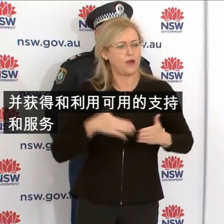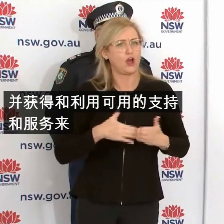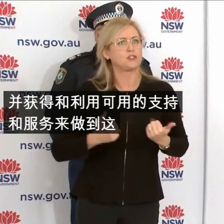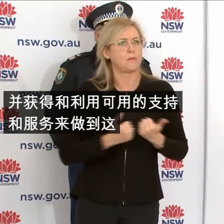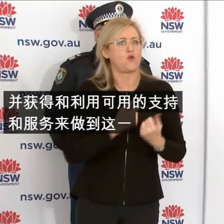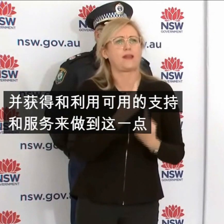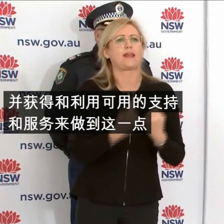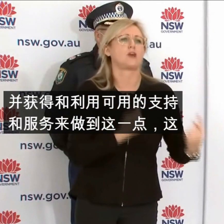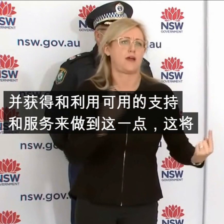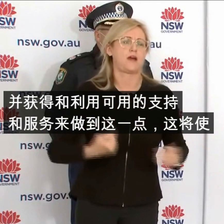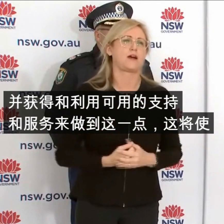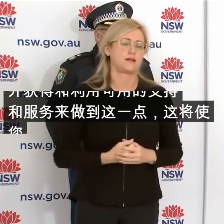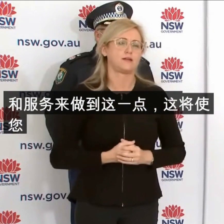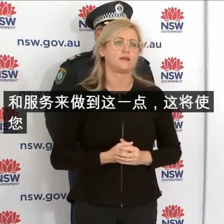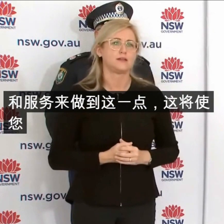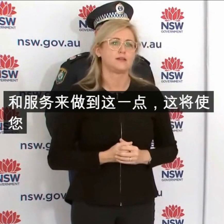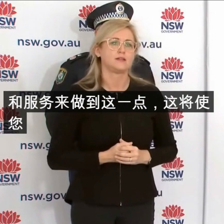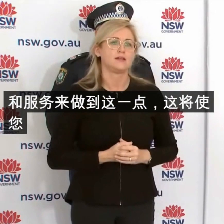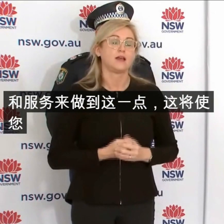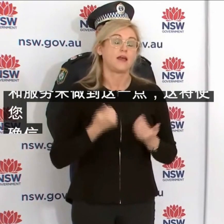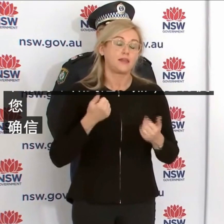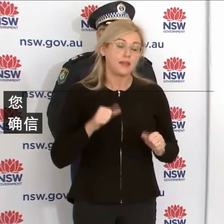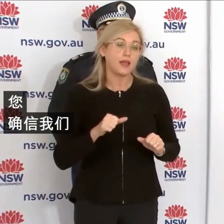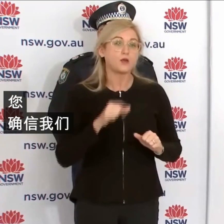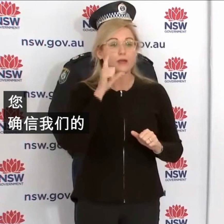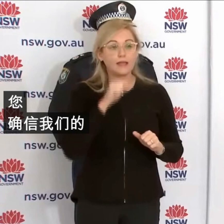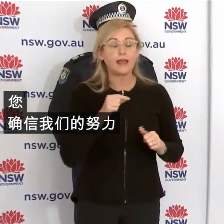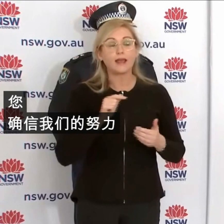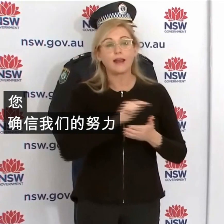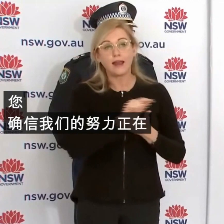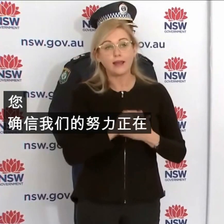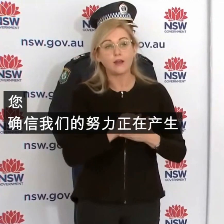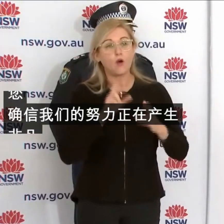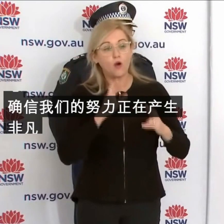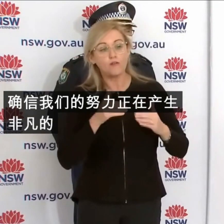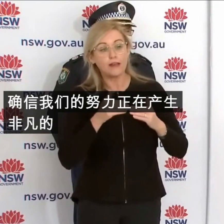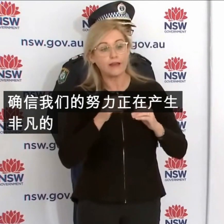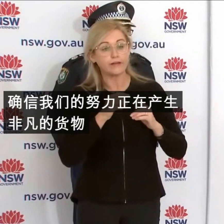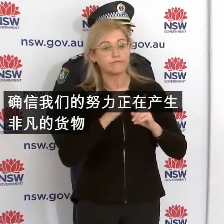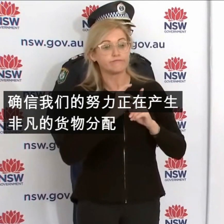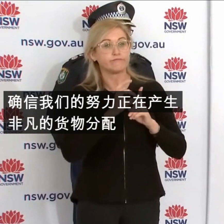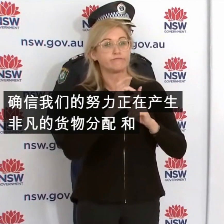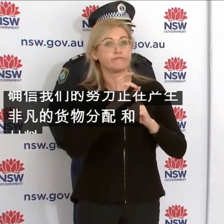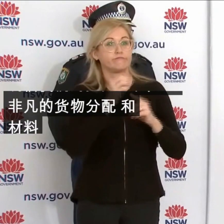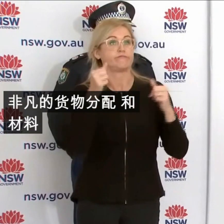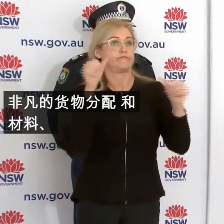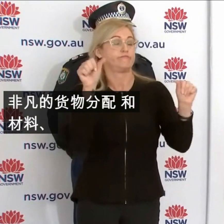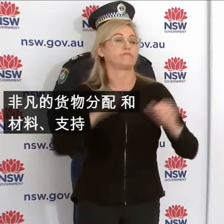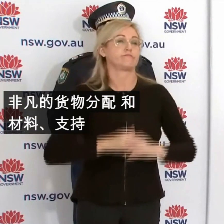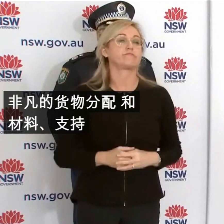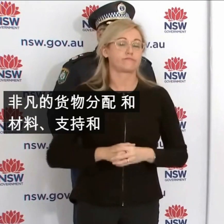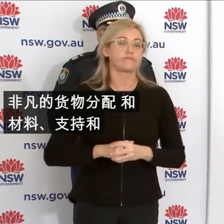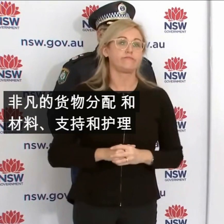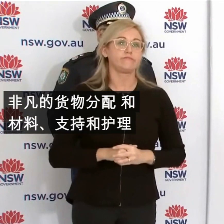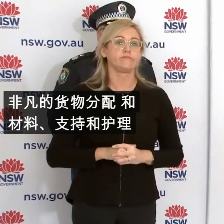supports and services that are available. We'll give you the assurance that our efforts are resulting in extraordinary distribution of goods and